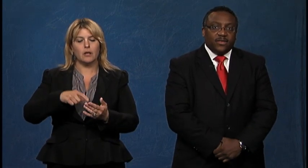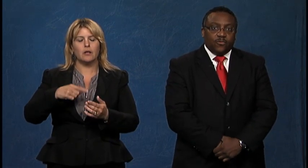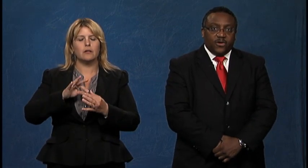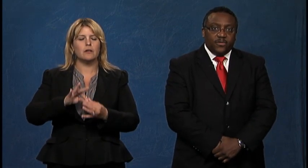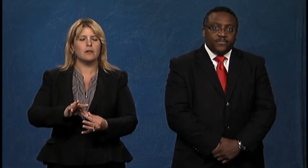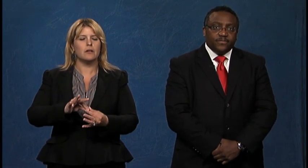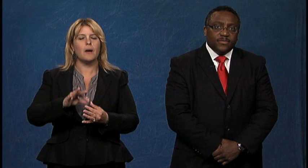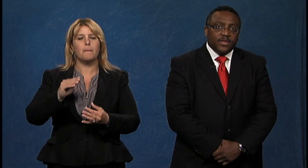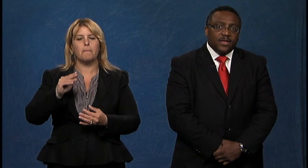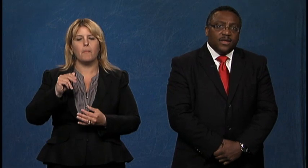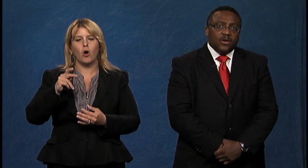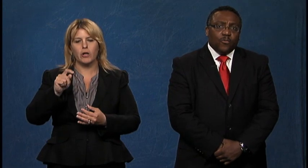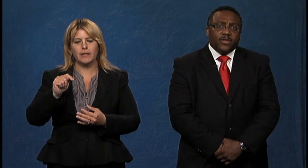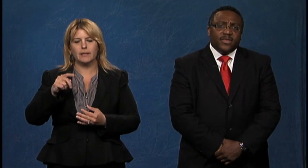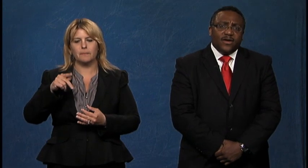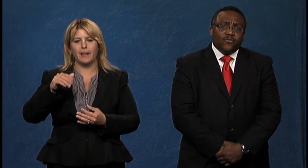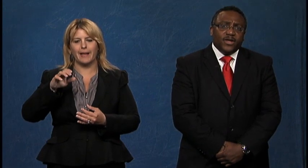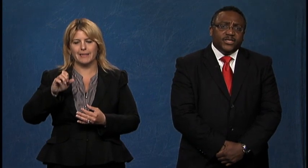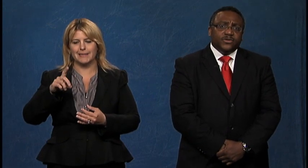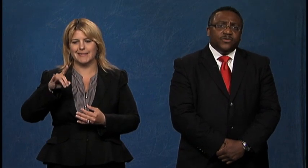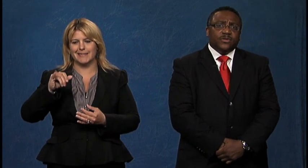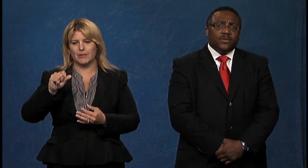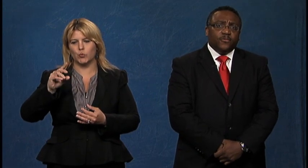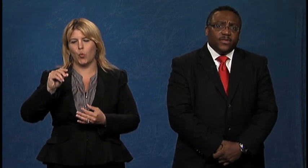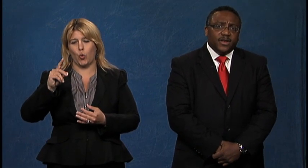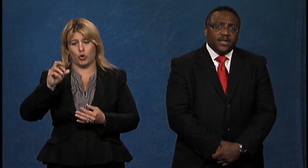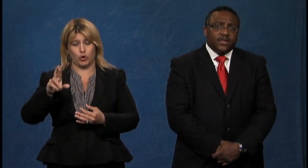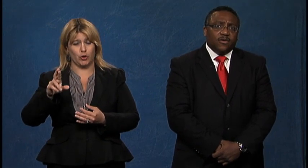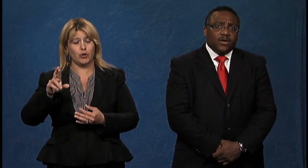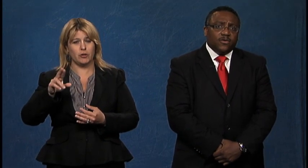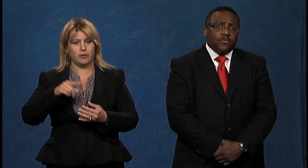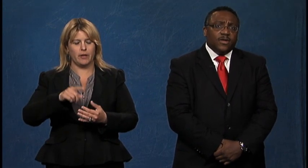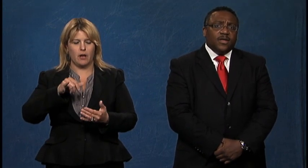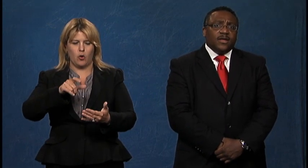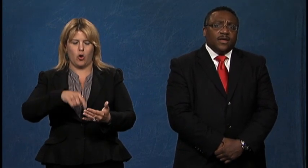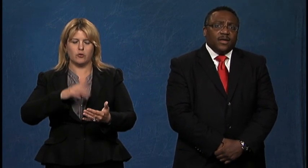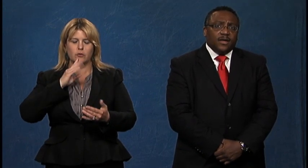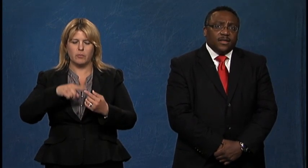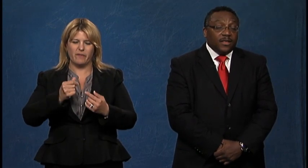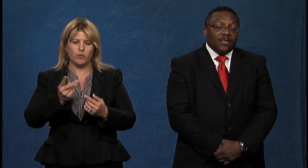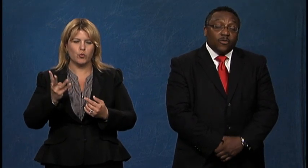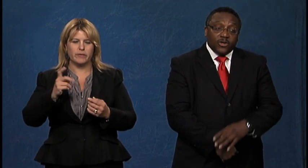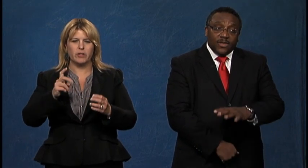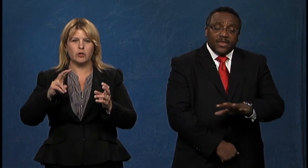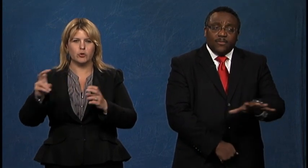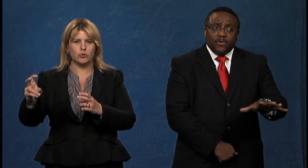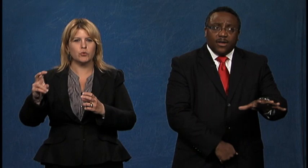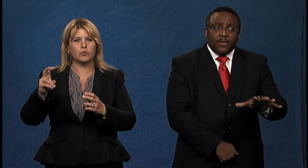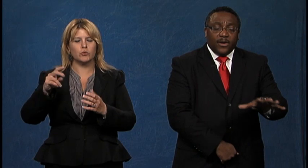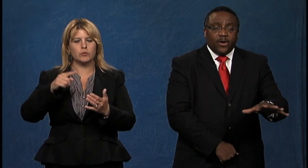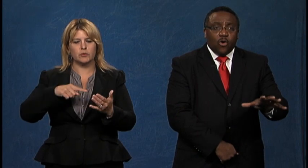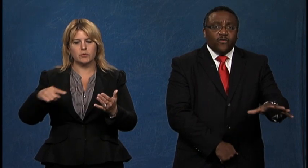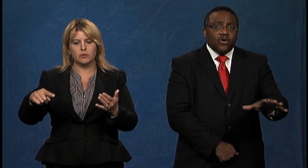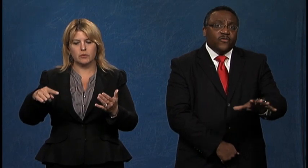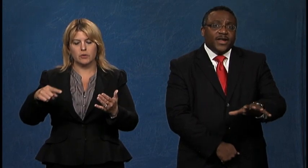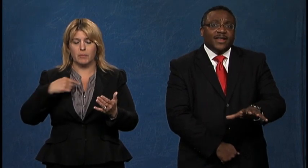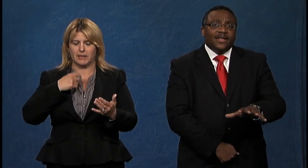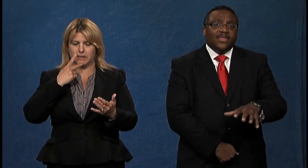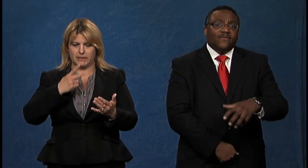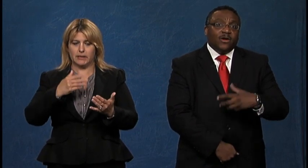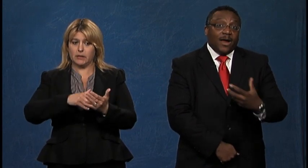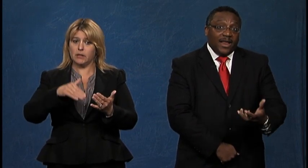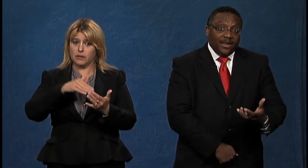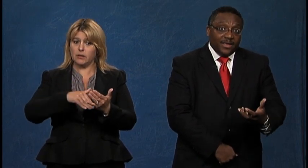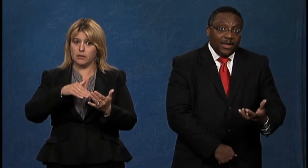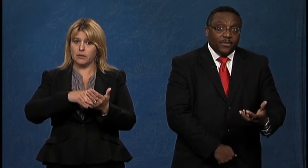marketplace disorder, where several issues presented in the article, those are issues I see appearing over and over again